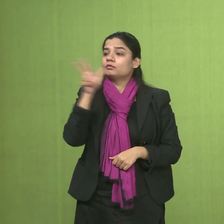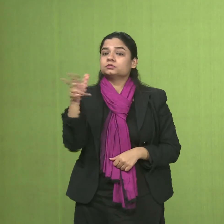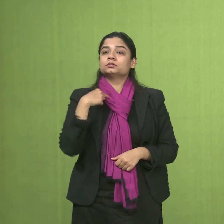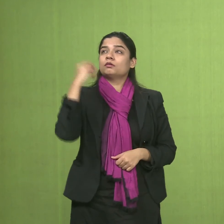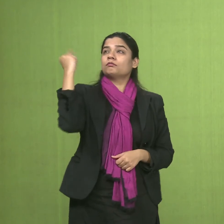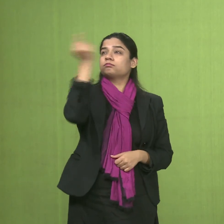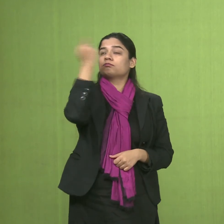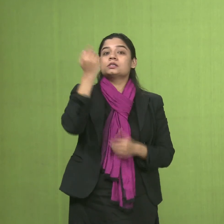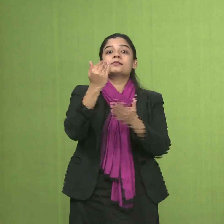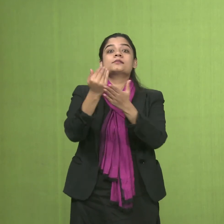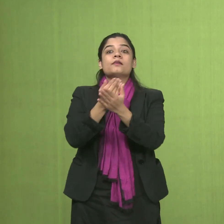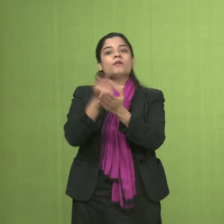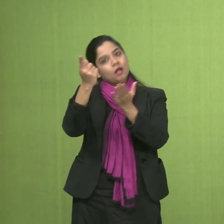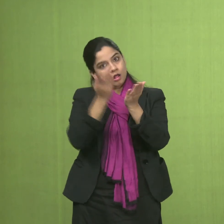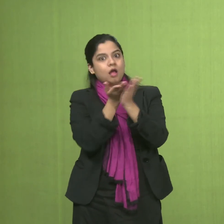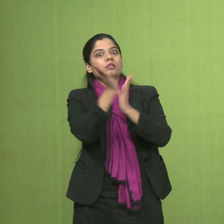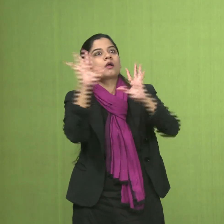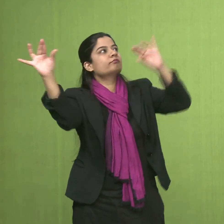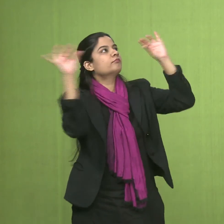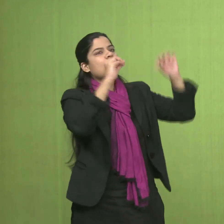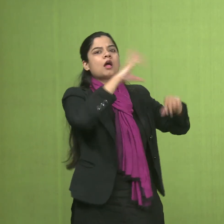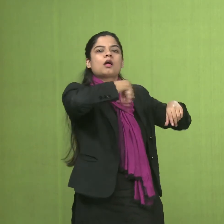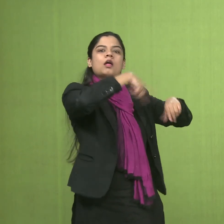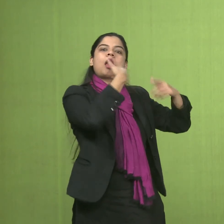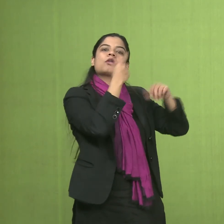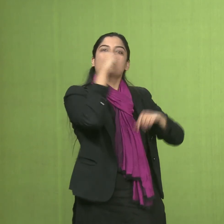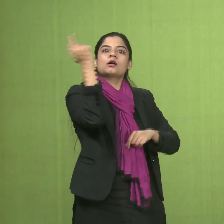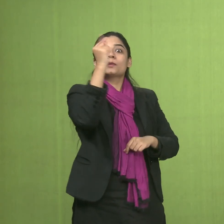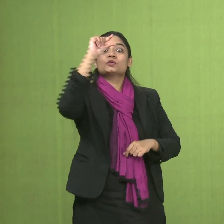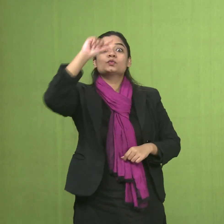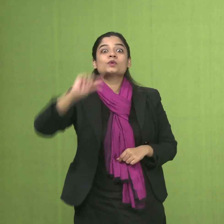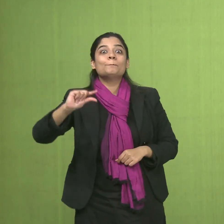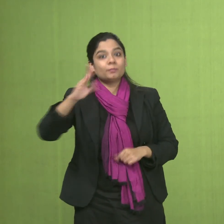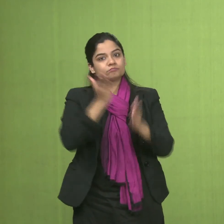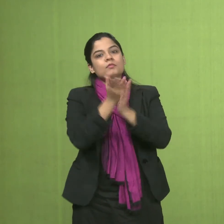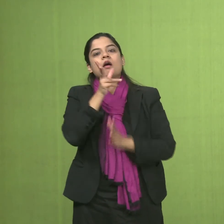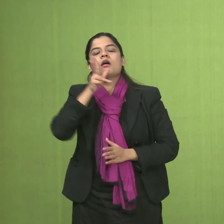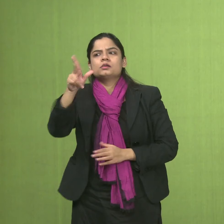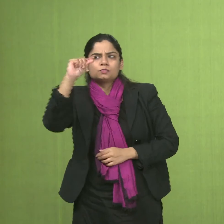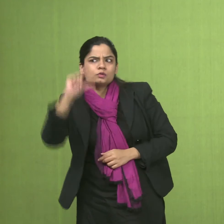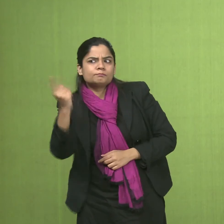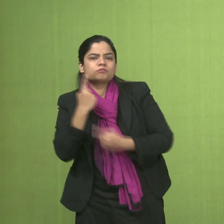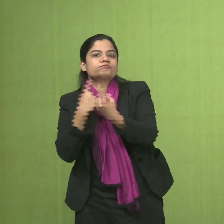the expert, which is the energy saving one, and you can use those. It's cheaper as well, you can ask